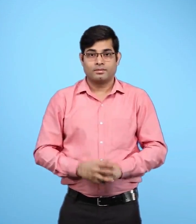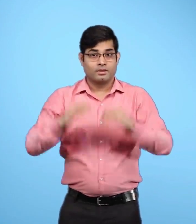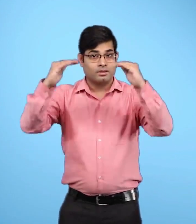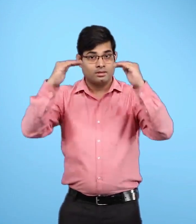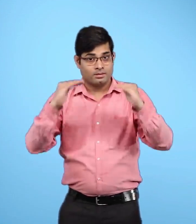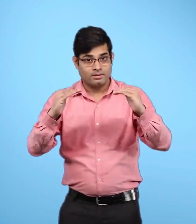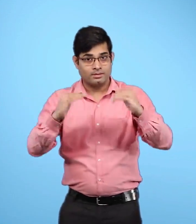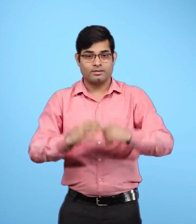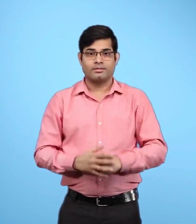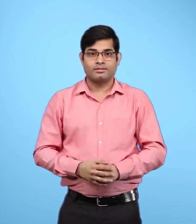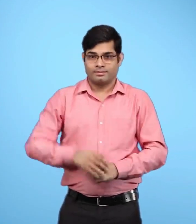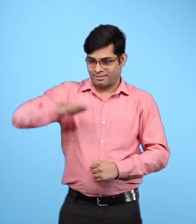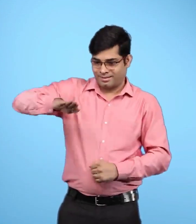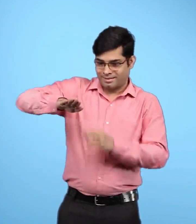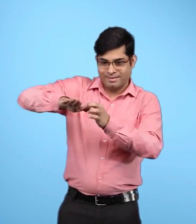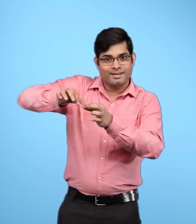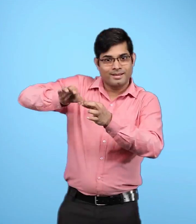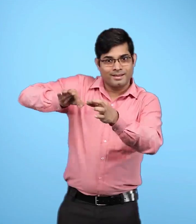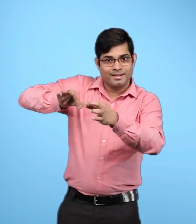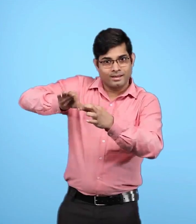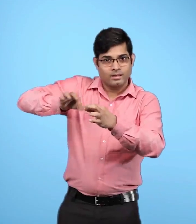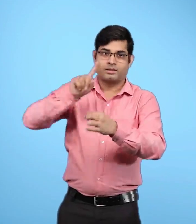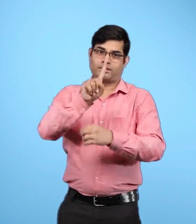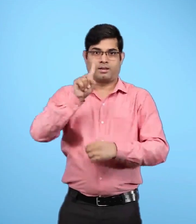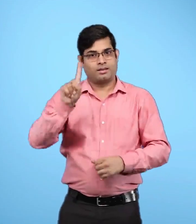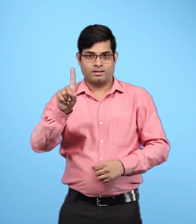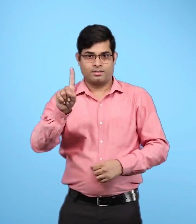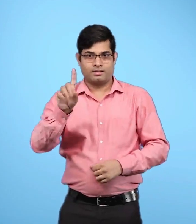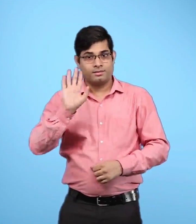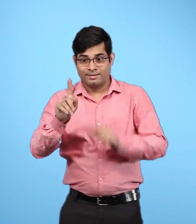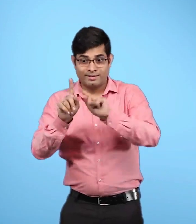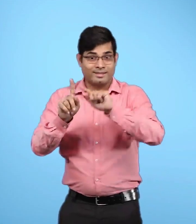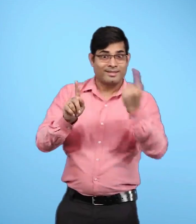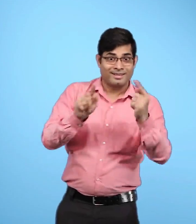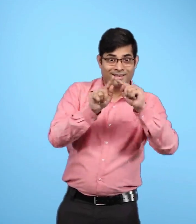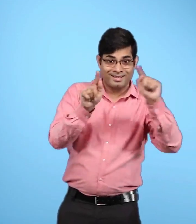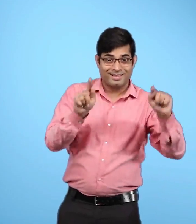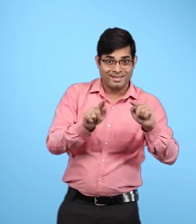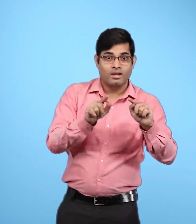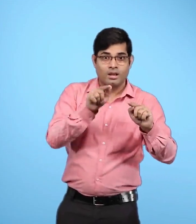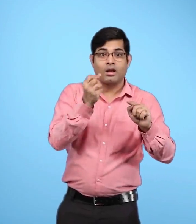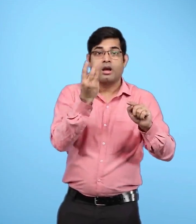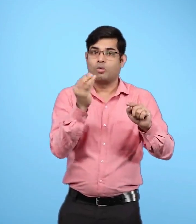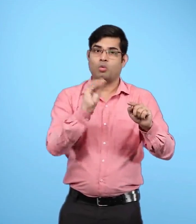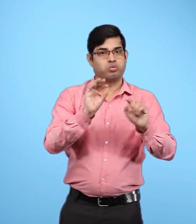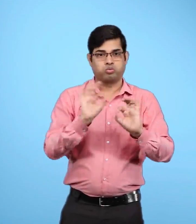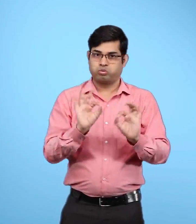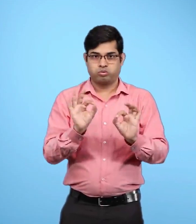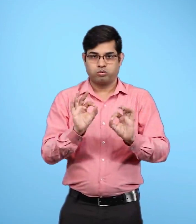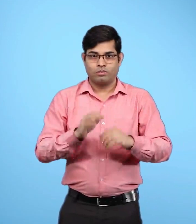Row 3. Column 1 has shoe size number 11. Column 2 has empty space for writing the